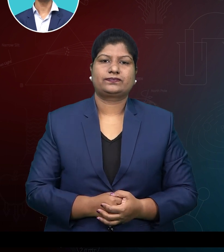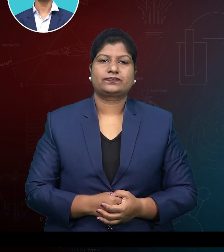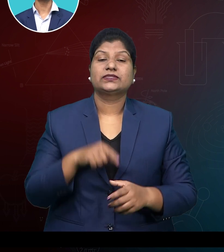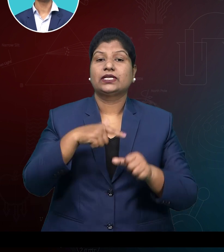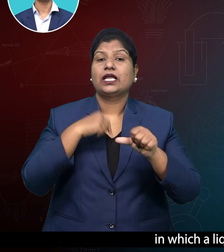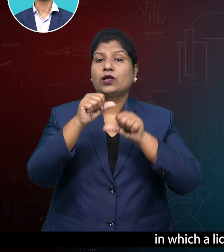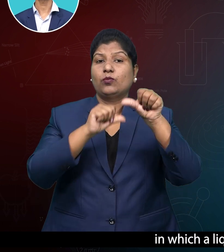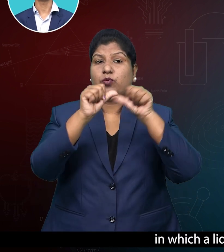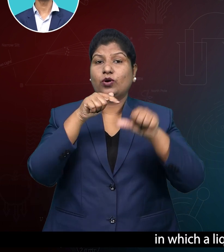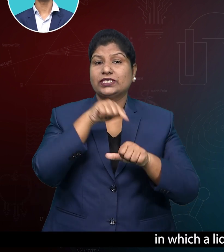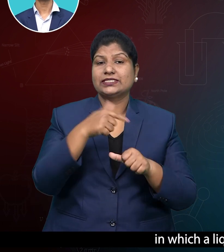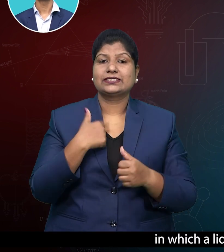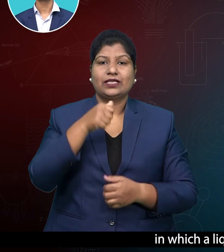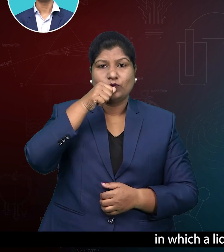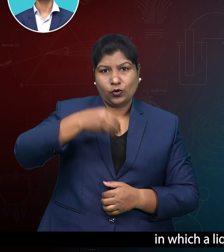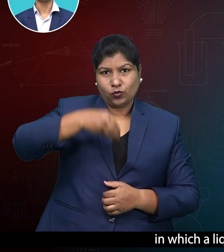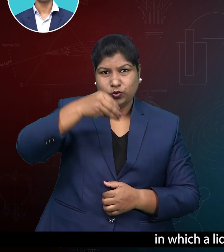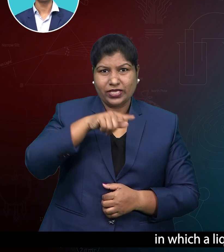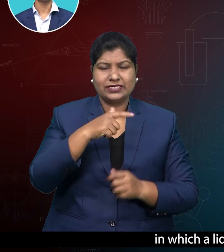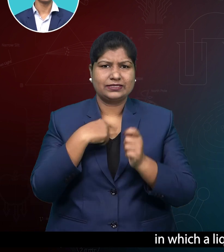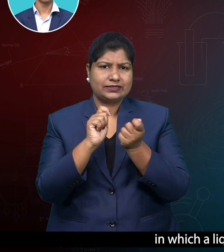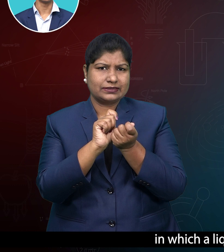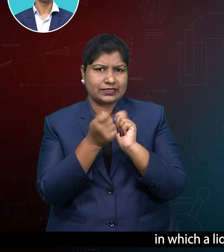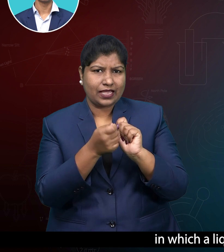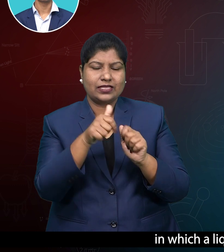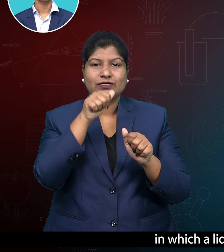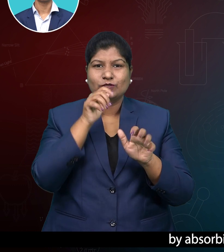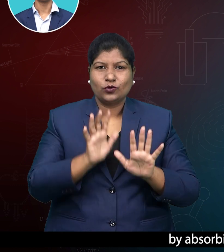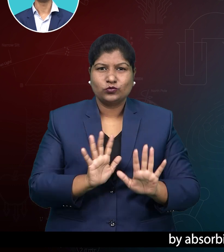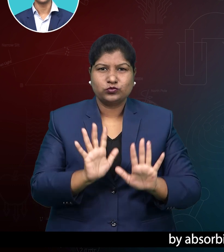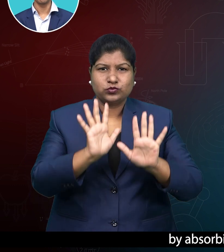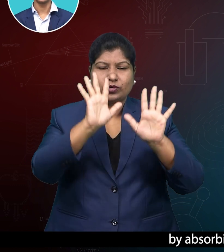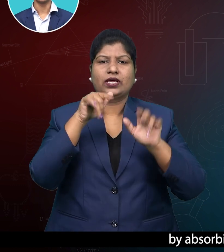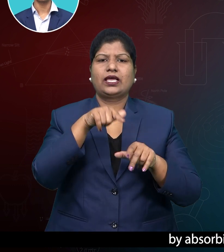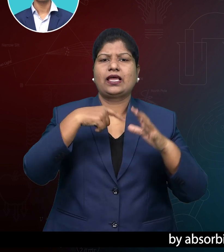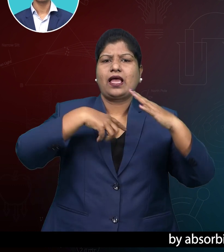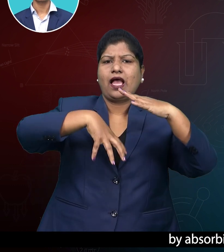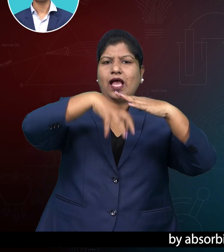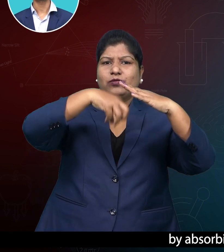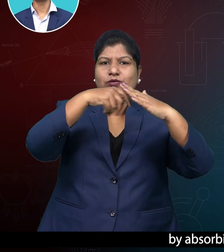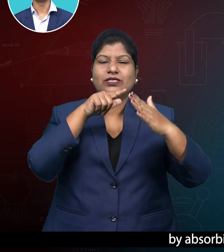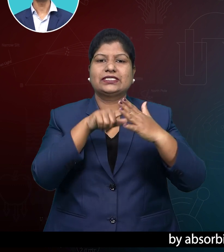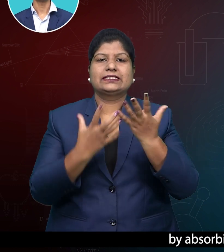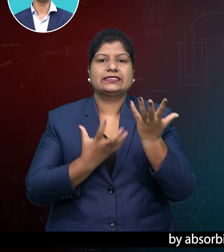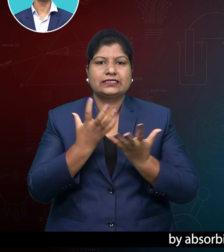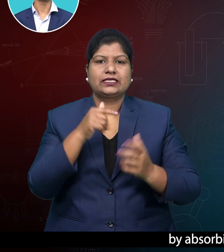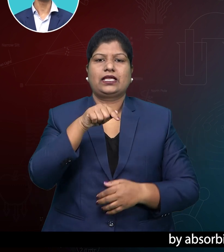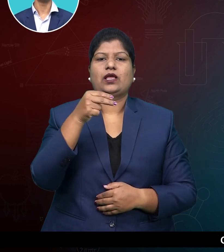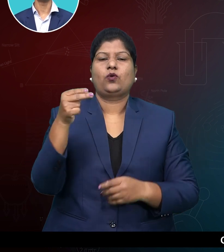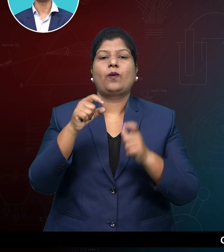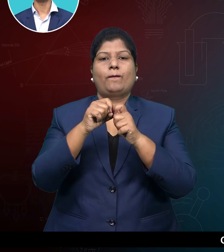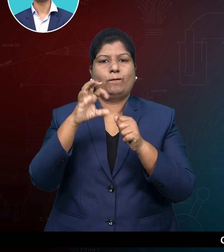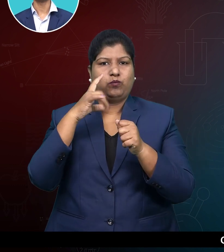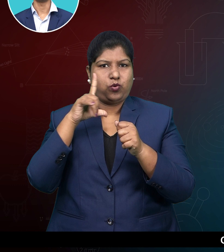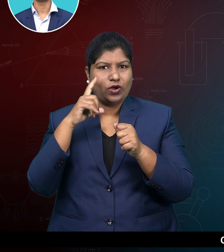The process in which a liquid is converted to vapor by absorbing heat is called boiling